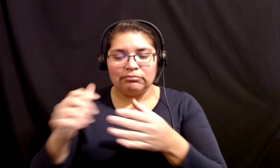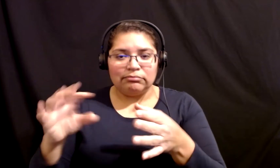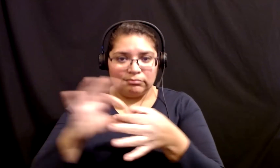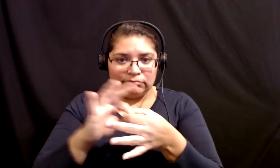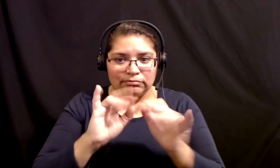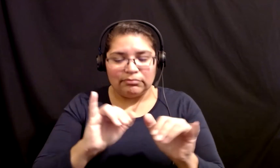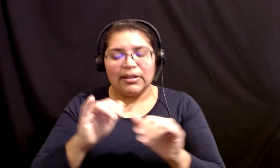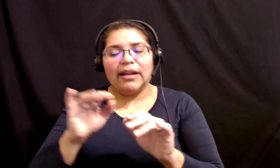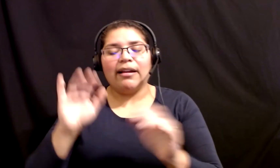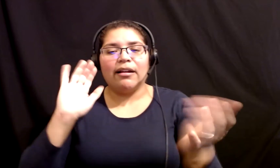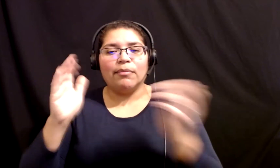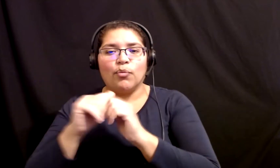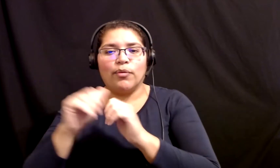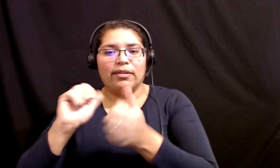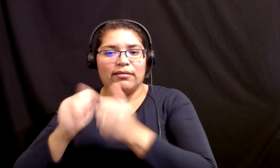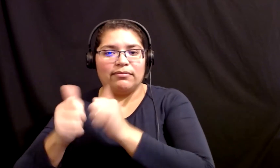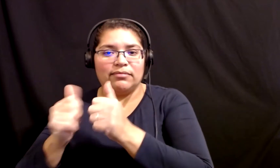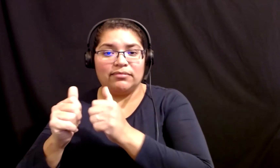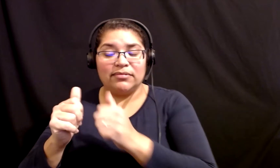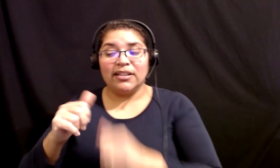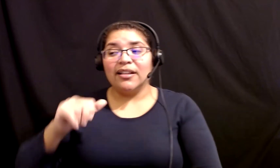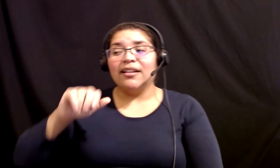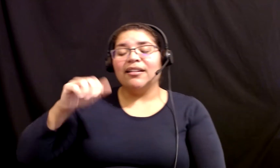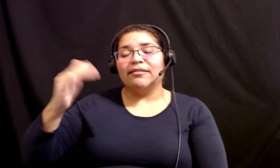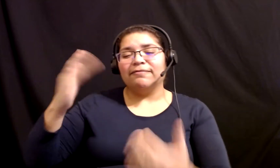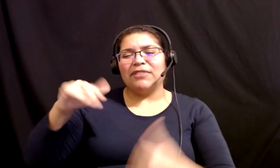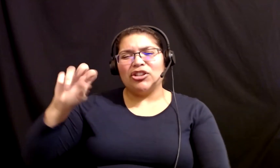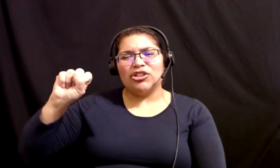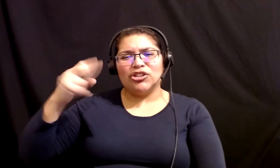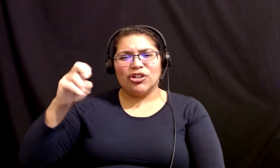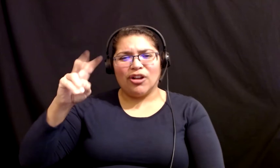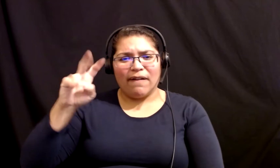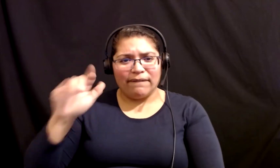projects, and my understanding of that was